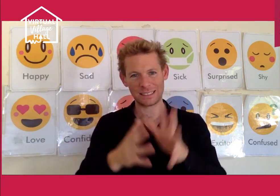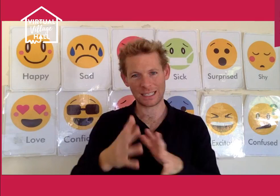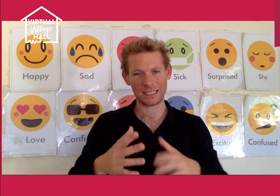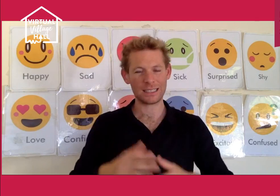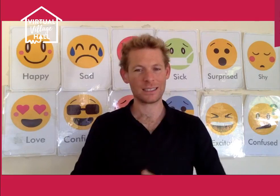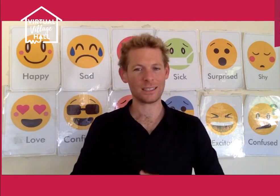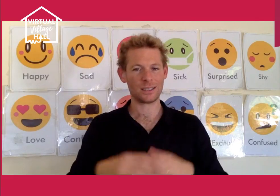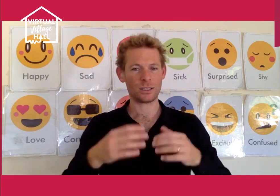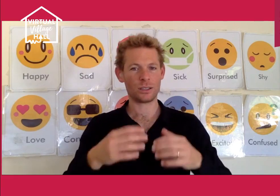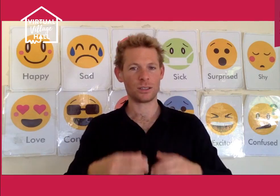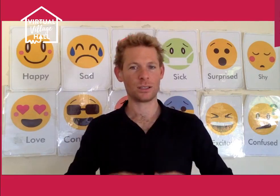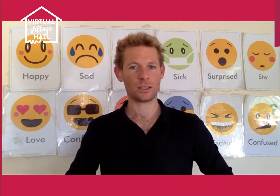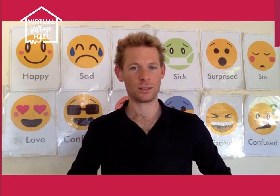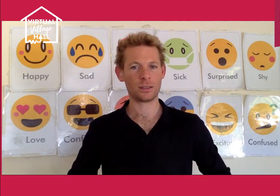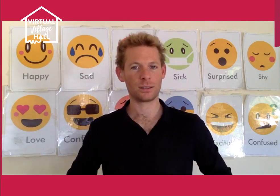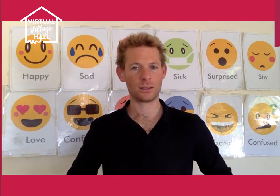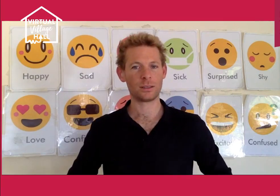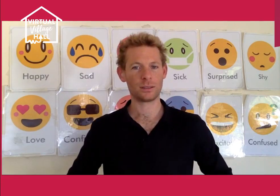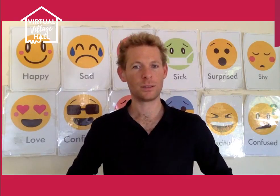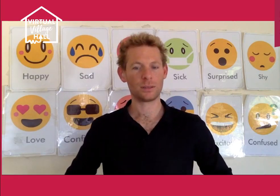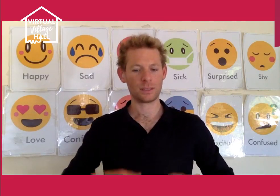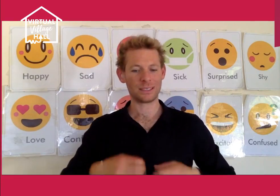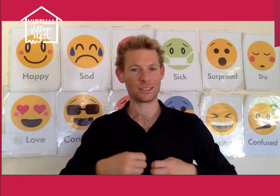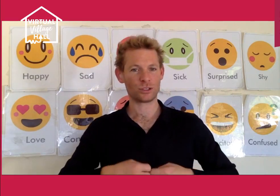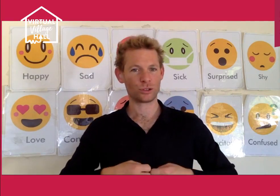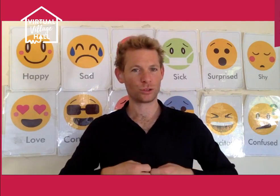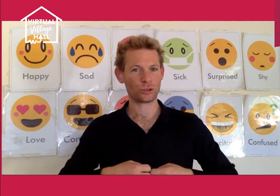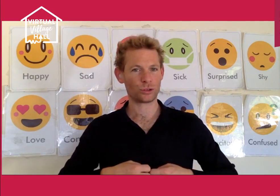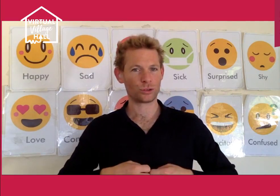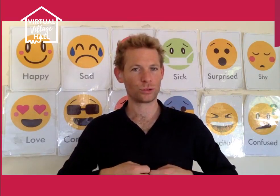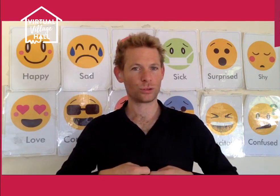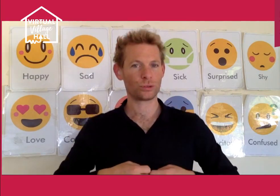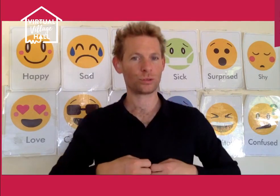Some regions of England might sign it a little differently.